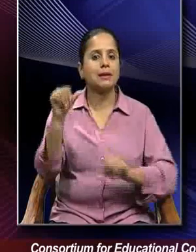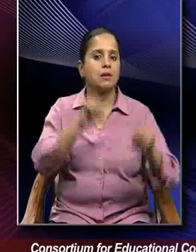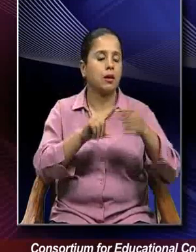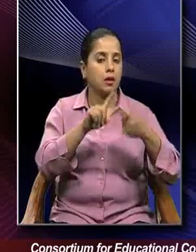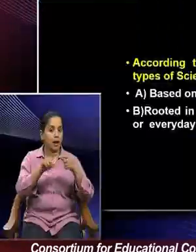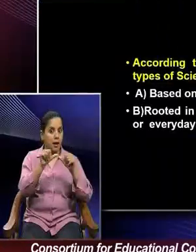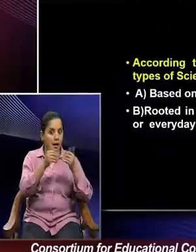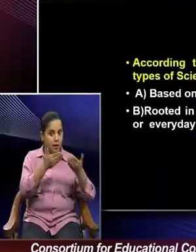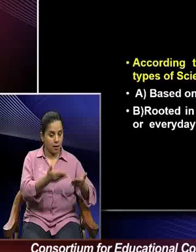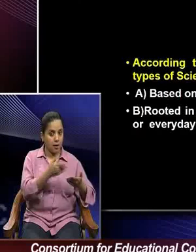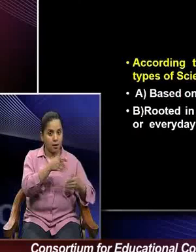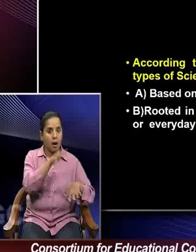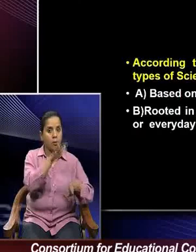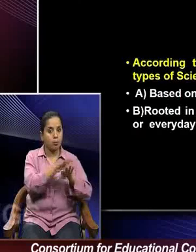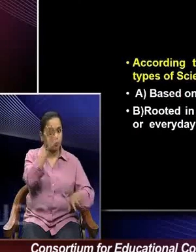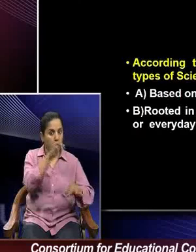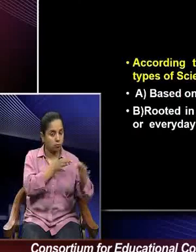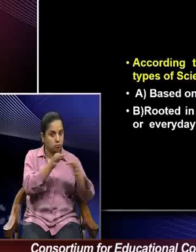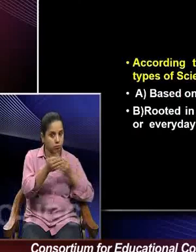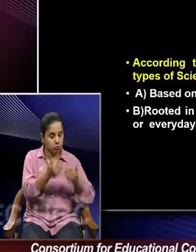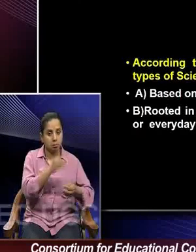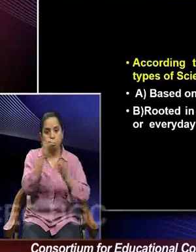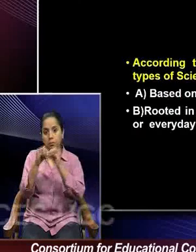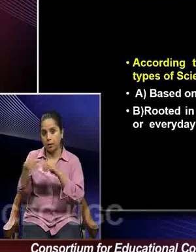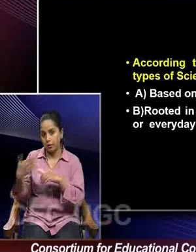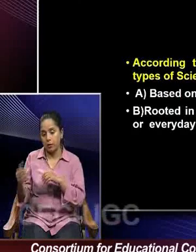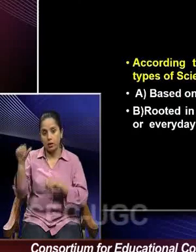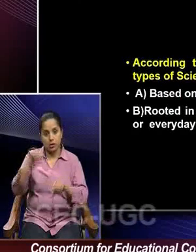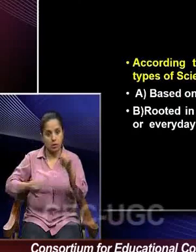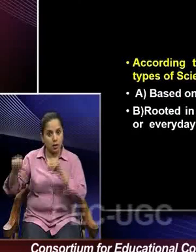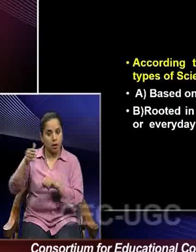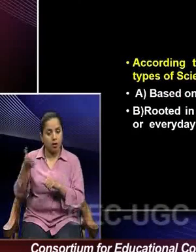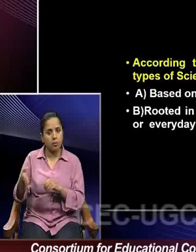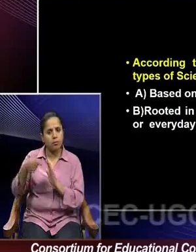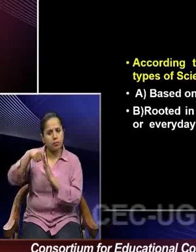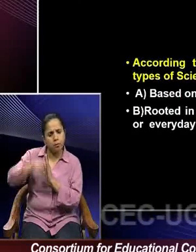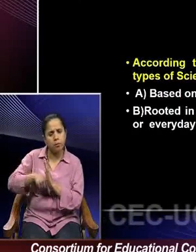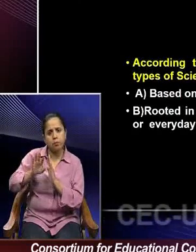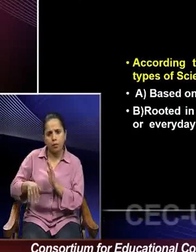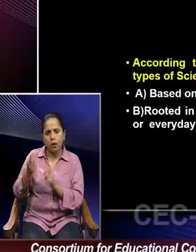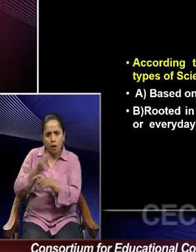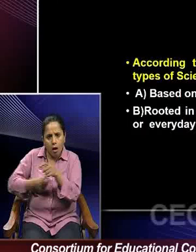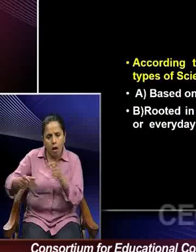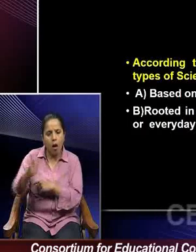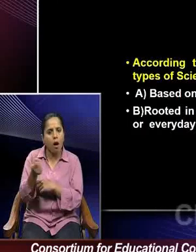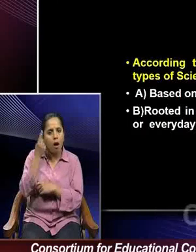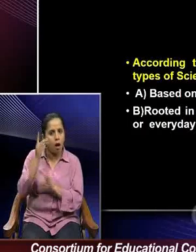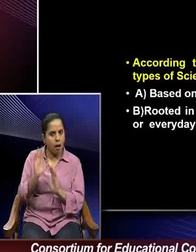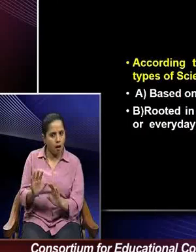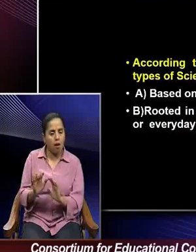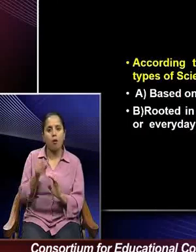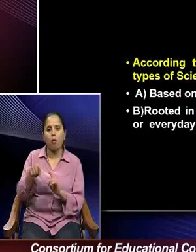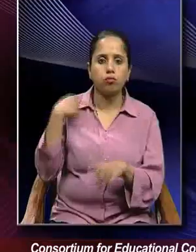is based on abstract explanation, and B, science, which is rooted in empathetic understanding or